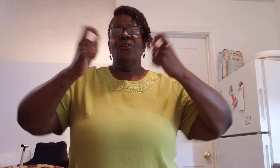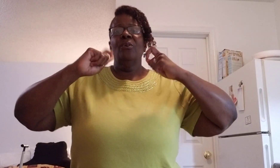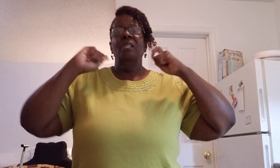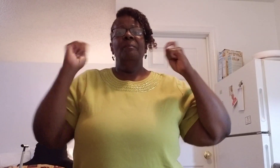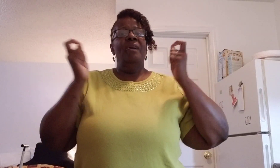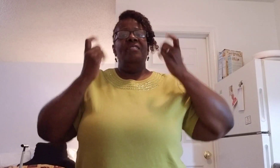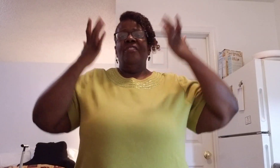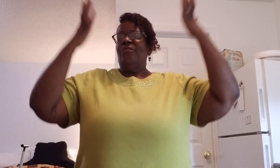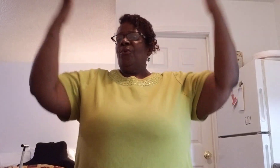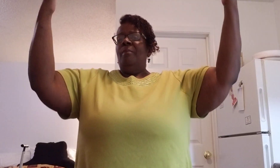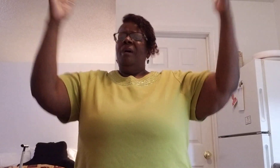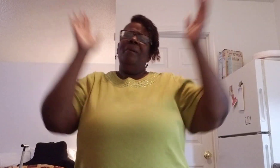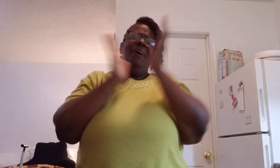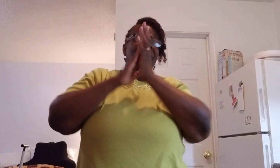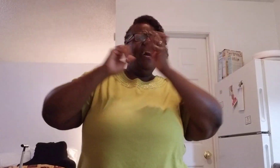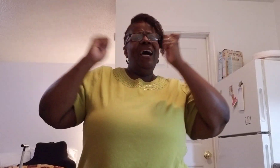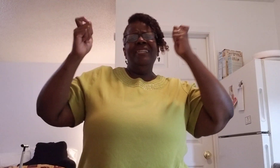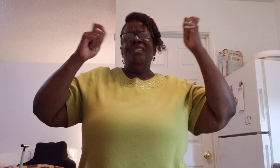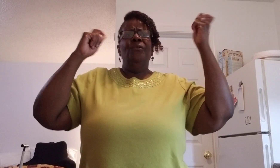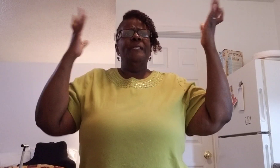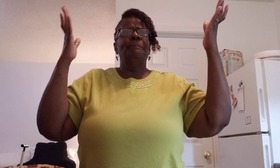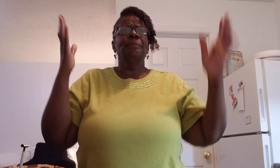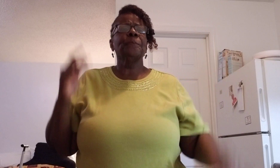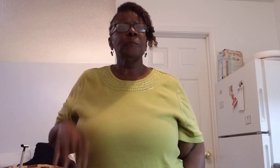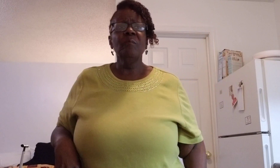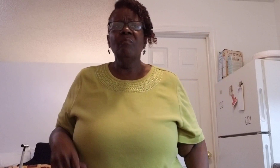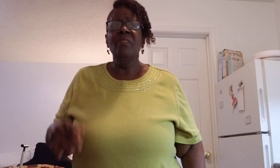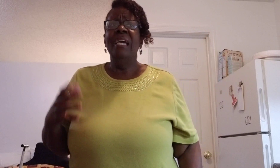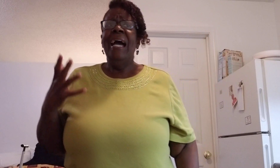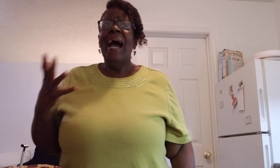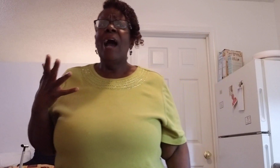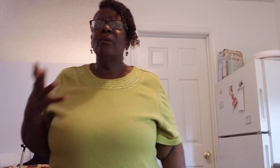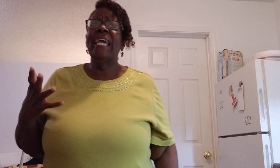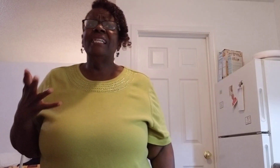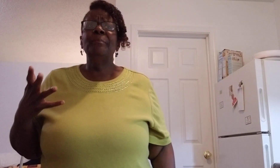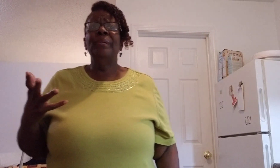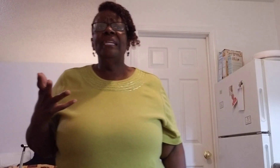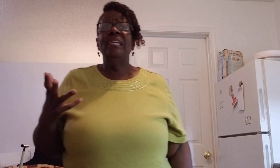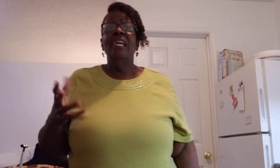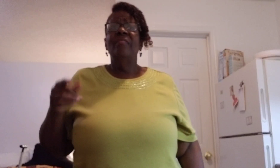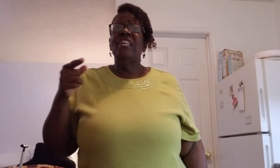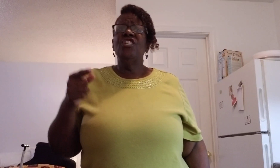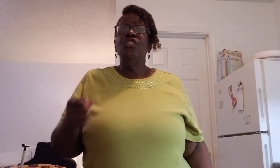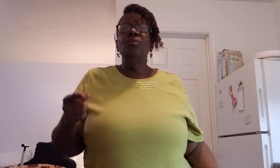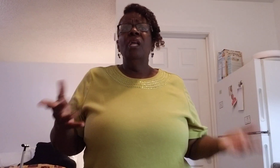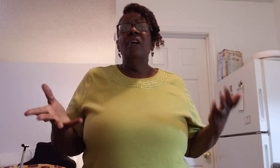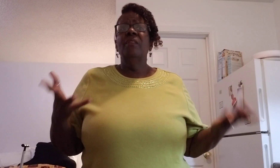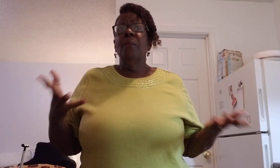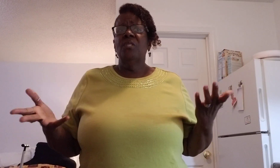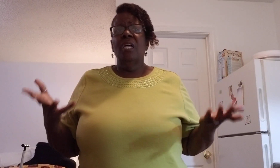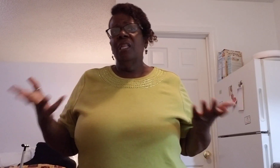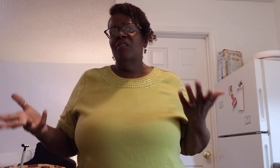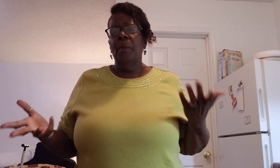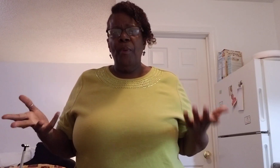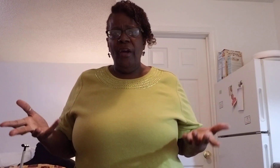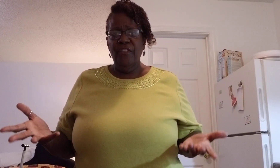circle them, and then throw them up. Hallelujah. How can it be that you love the most unlovable part of